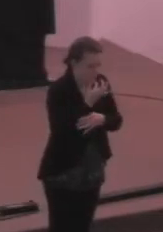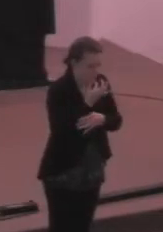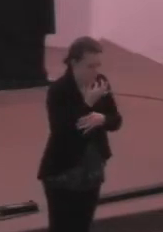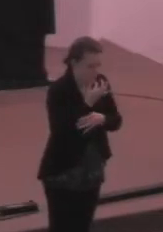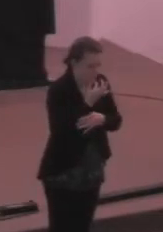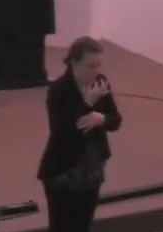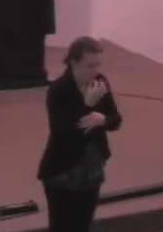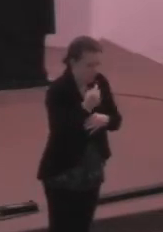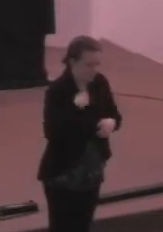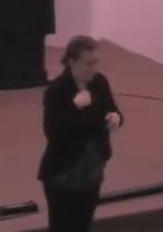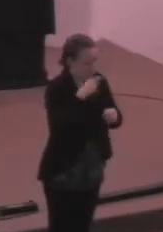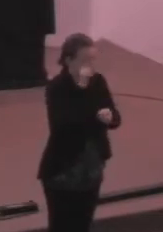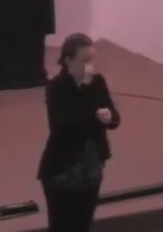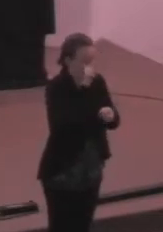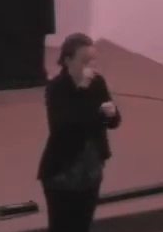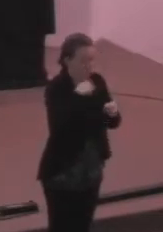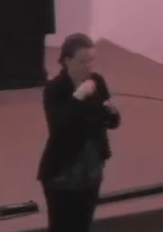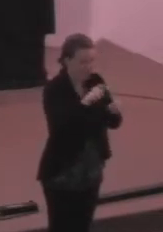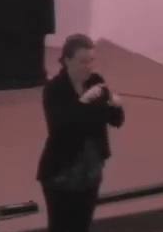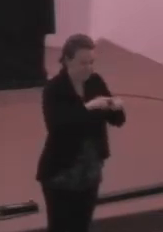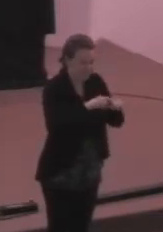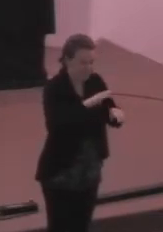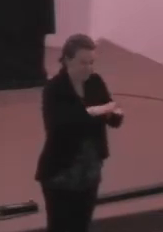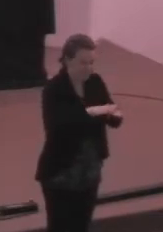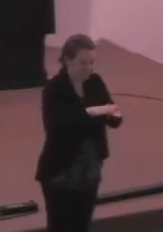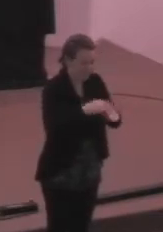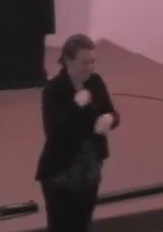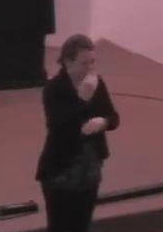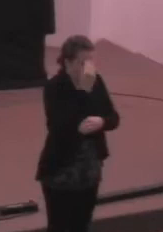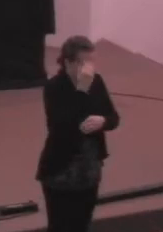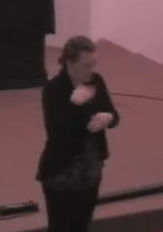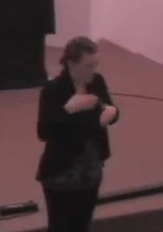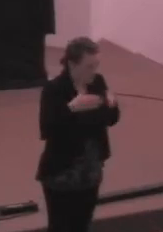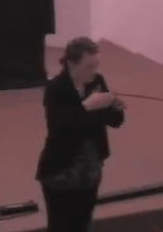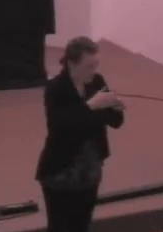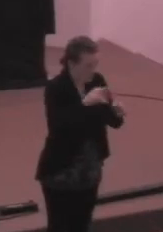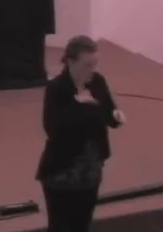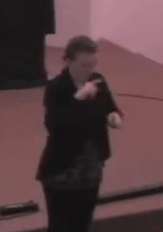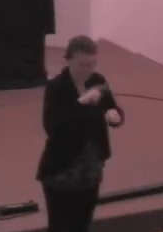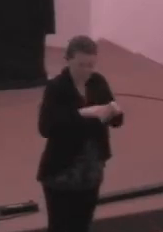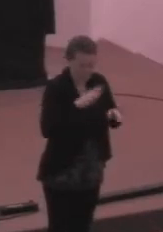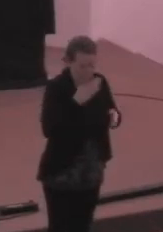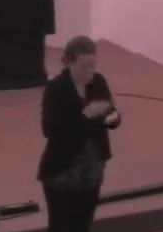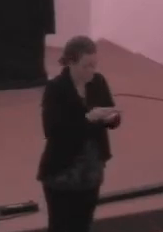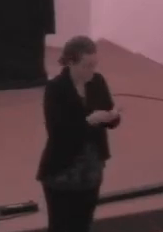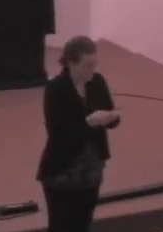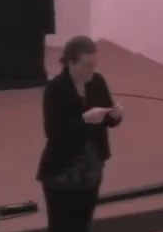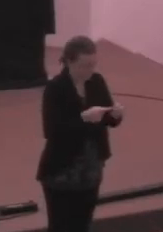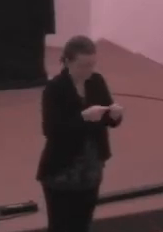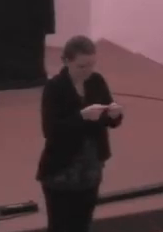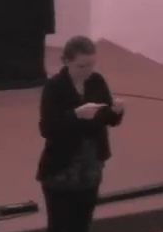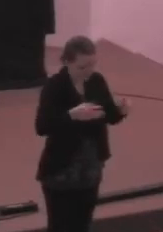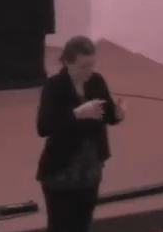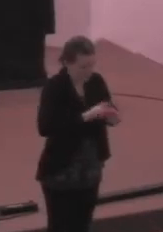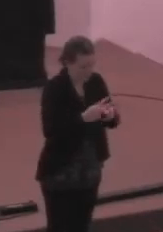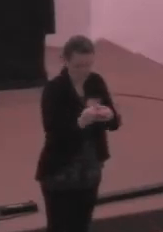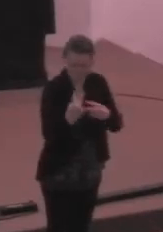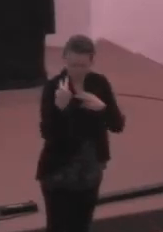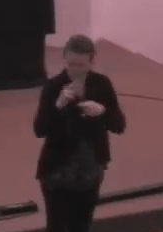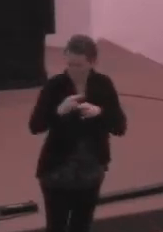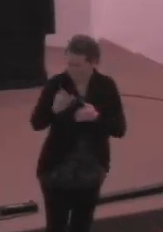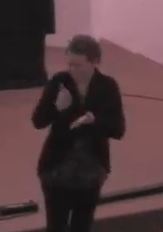is reliable, my mission is clear. I cannot be bought, compromised, deterred, hired away, turned back, deluded,